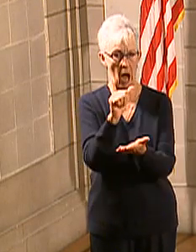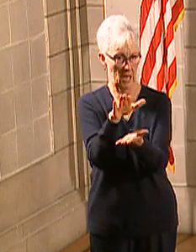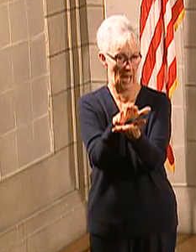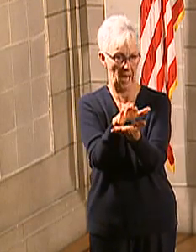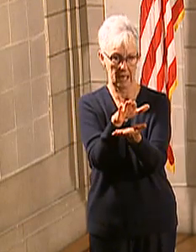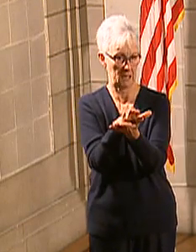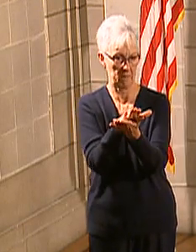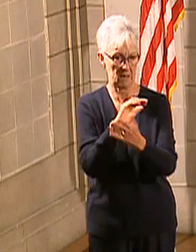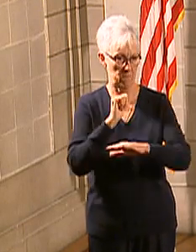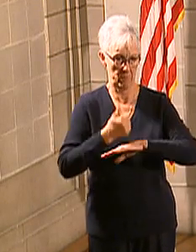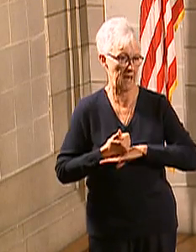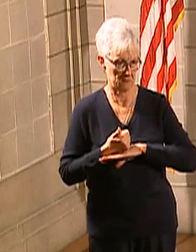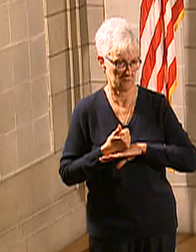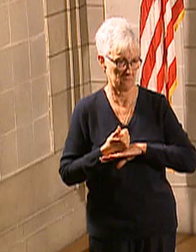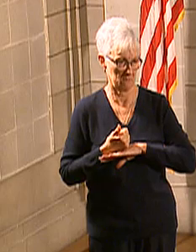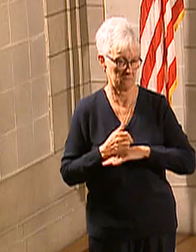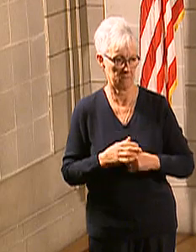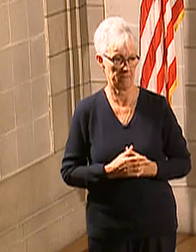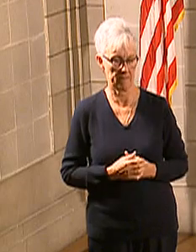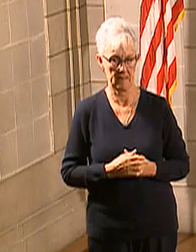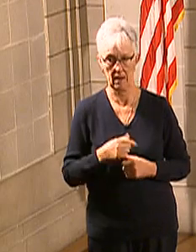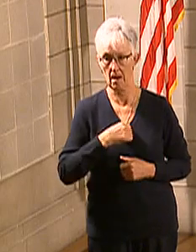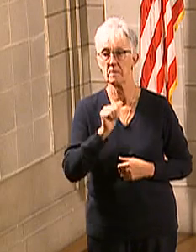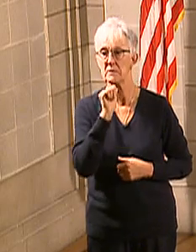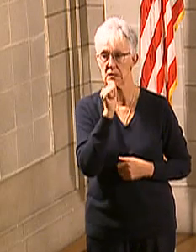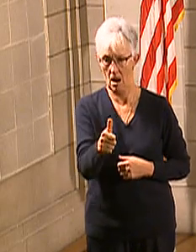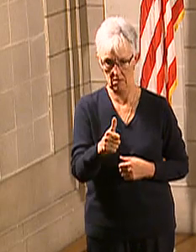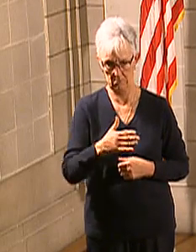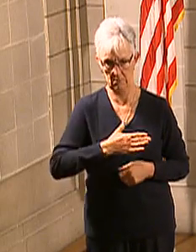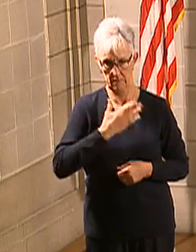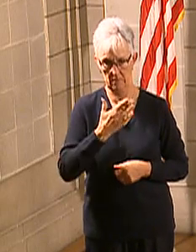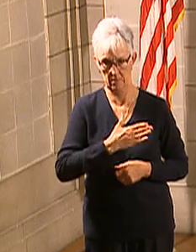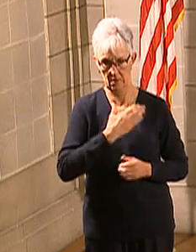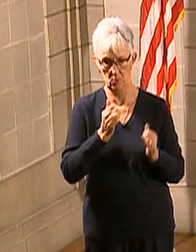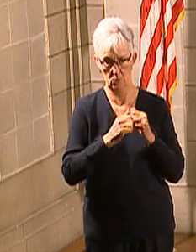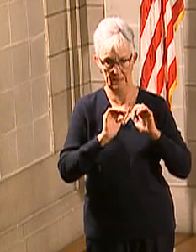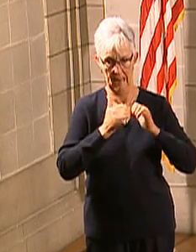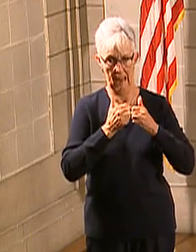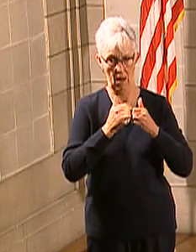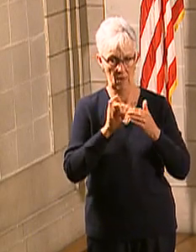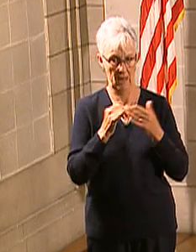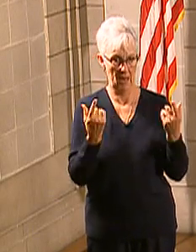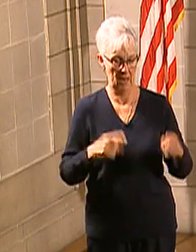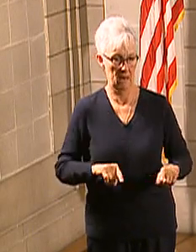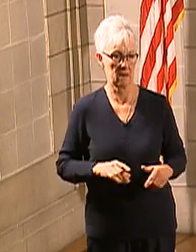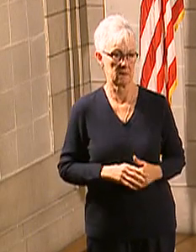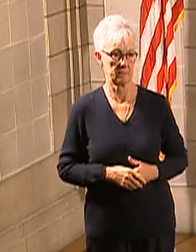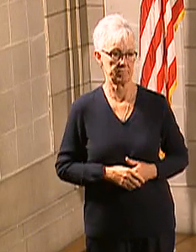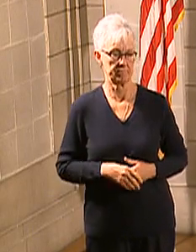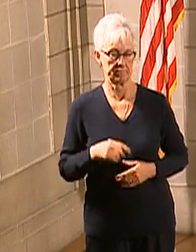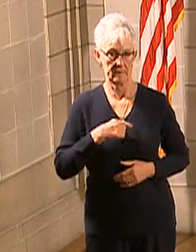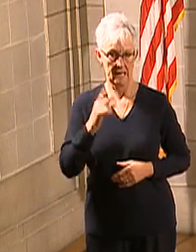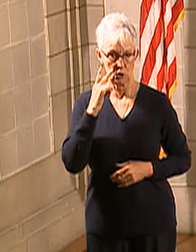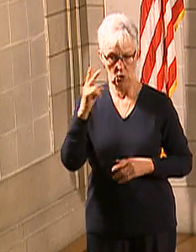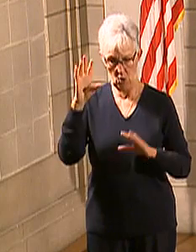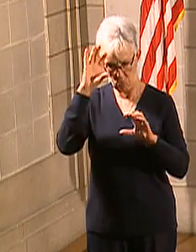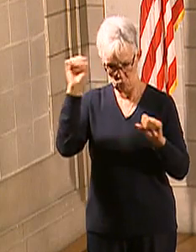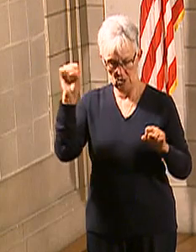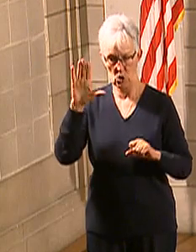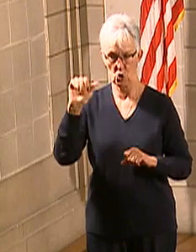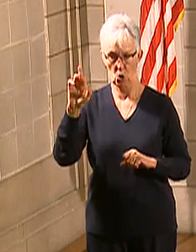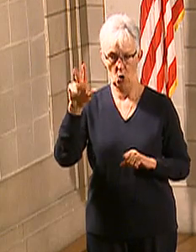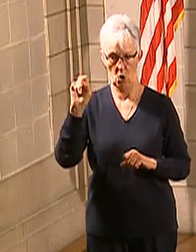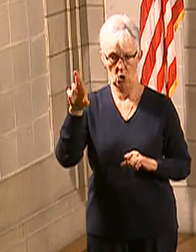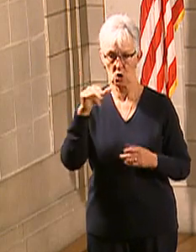So I cannot tell you how unhappy I am with how this whole thing unfolded. And I saw President Carter's